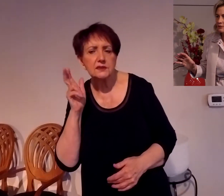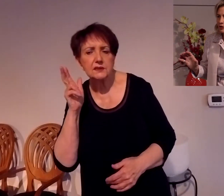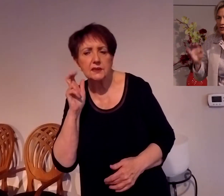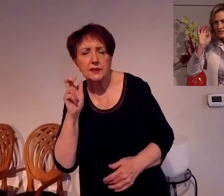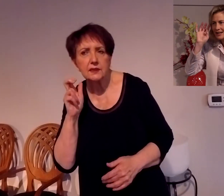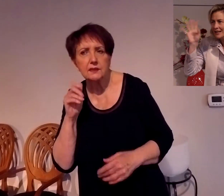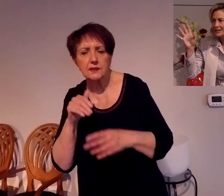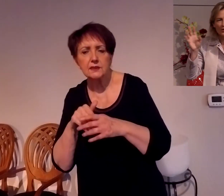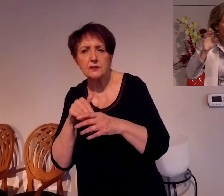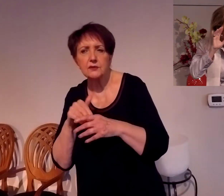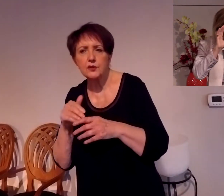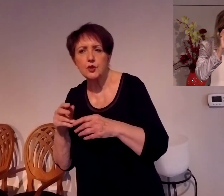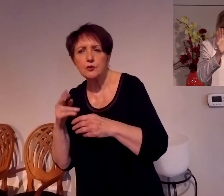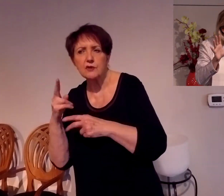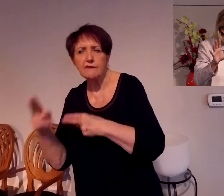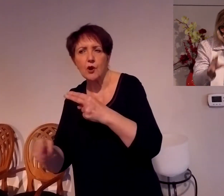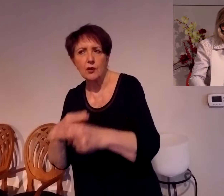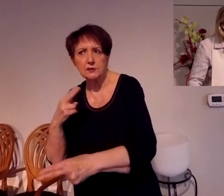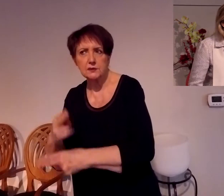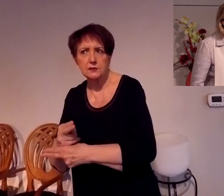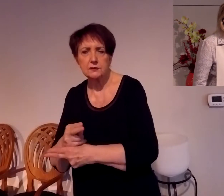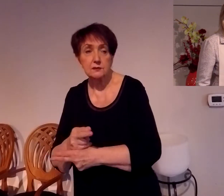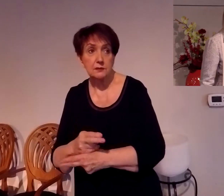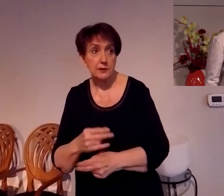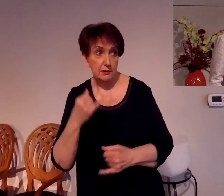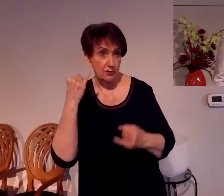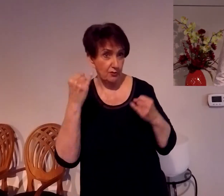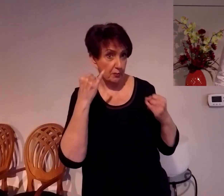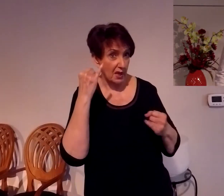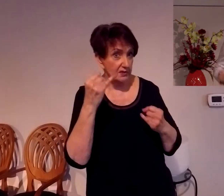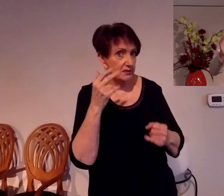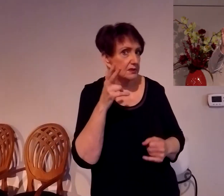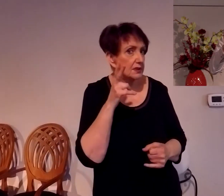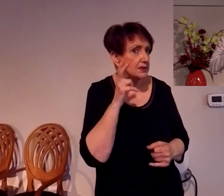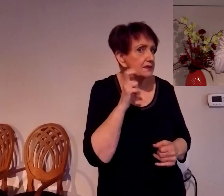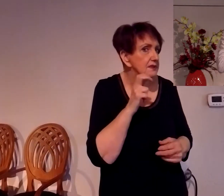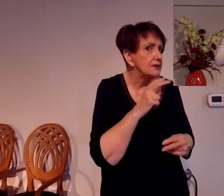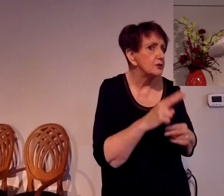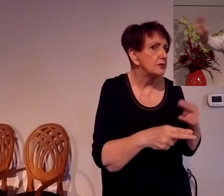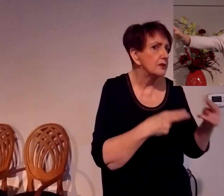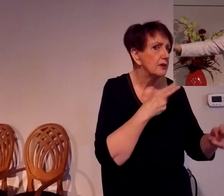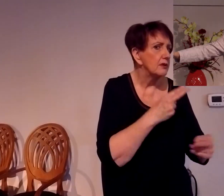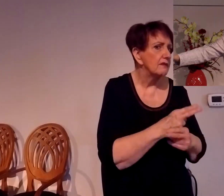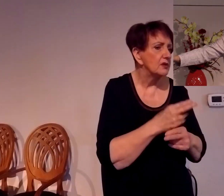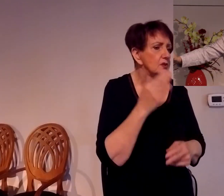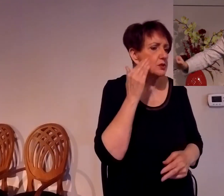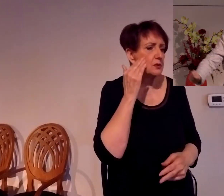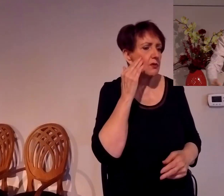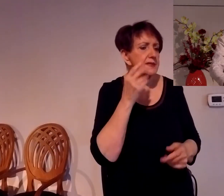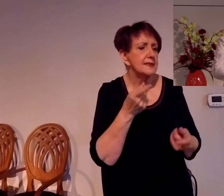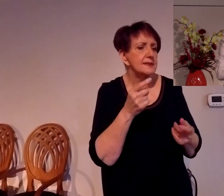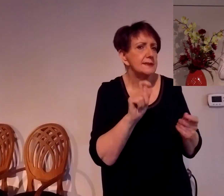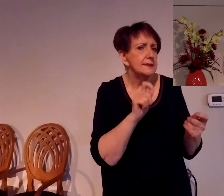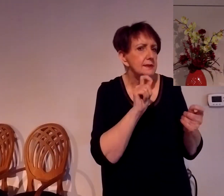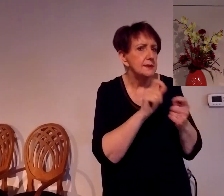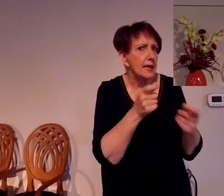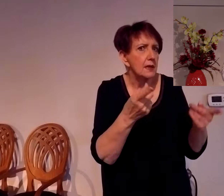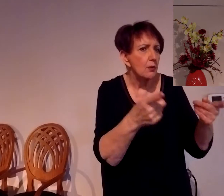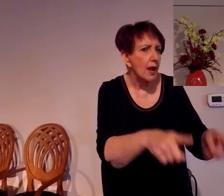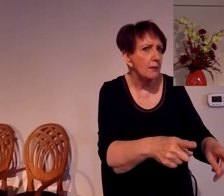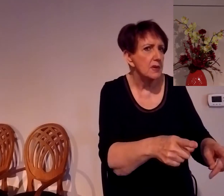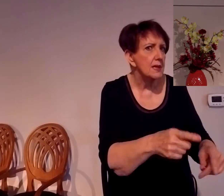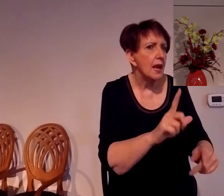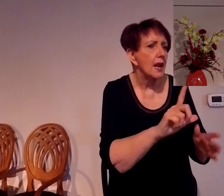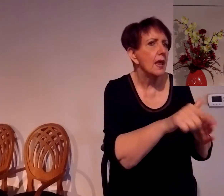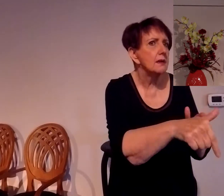of the universe. It's like, can you imagine eavesdropping in the mind of the universe, knowing exactly what's going to happen or when it